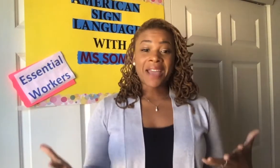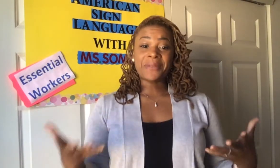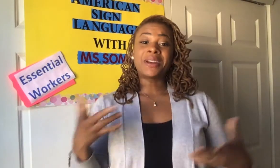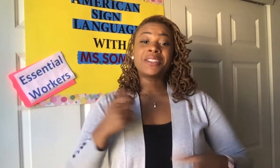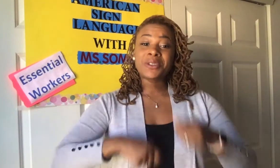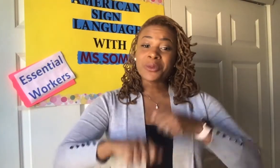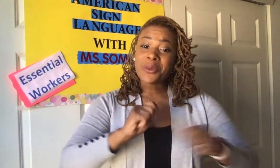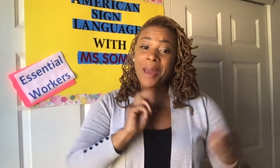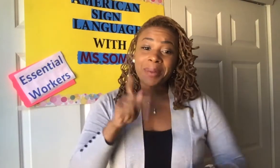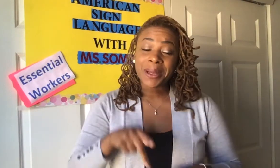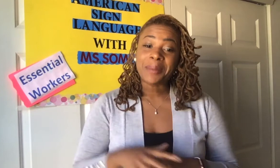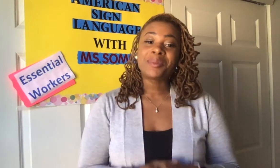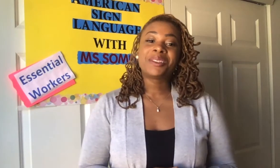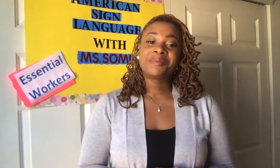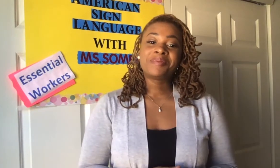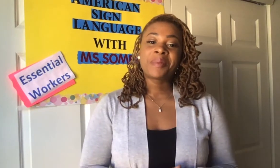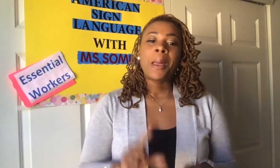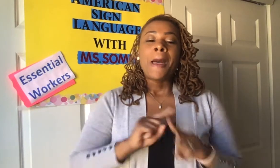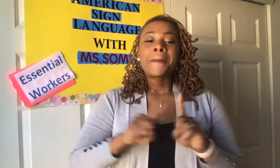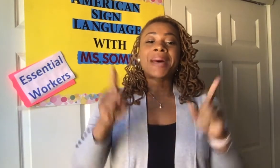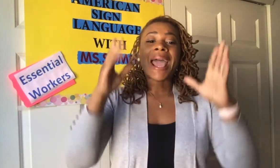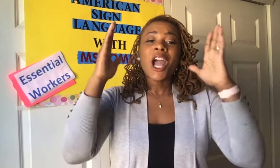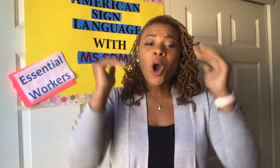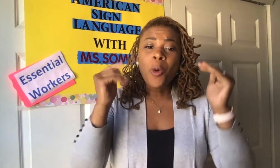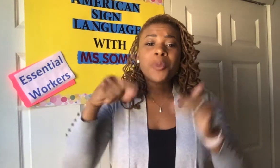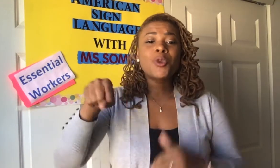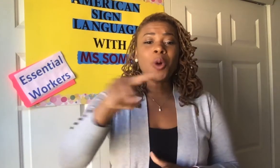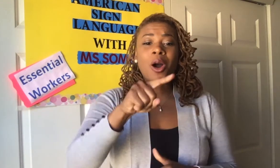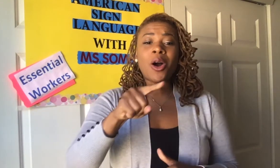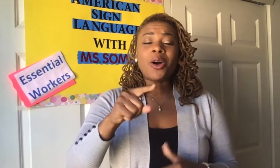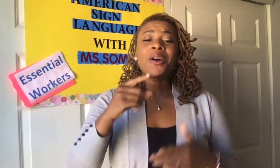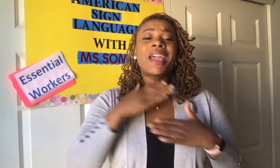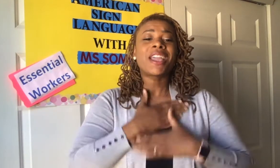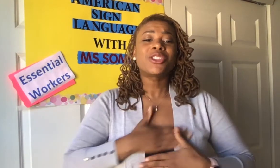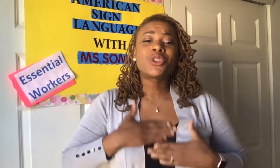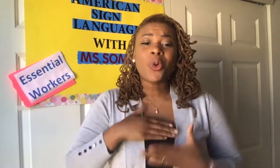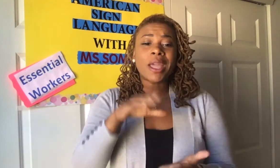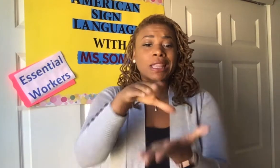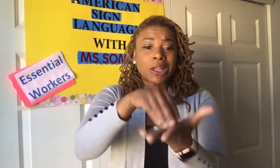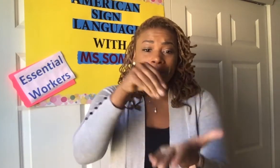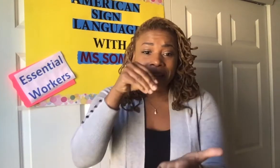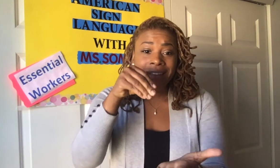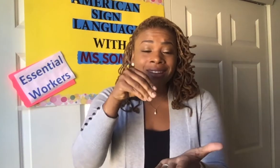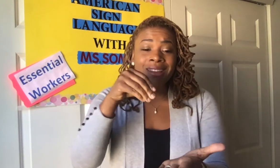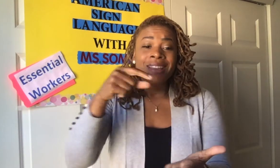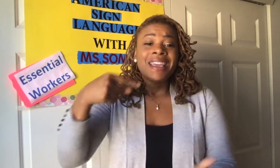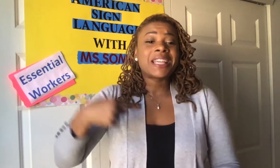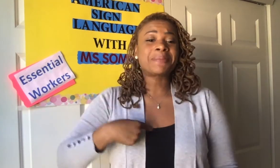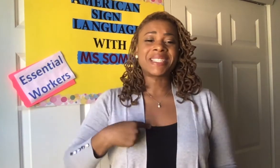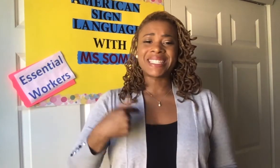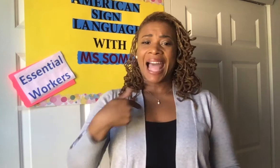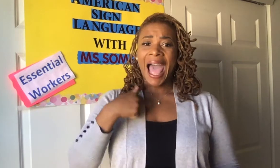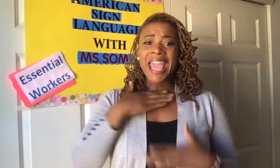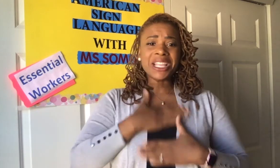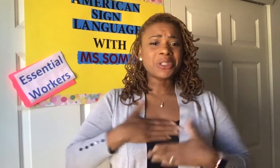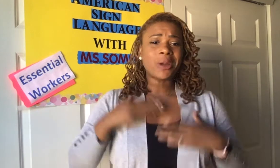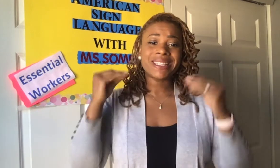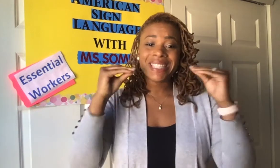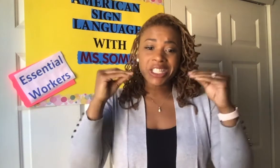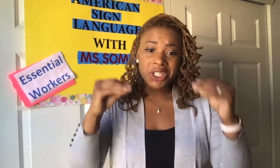us to wrap it up. But I hope you all enjoyed learning as much as I enjoyed teaching you